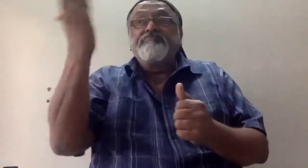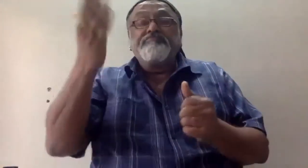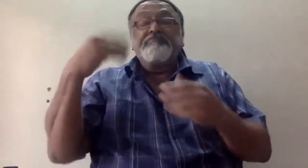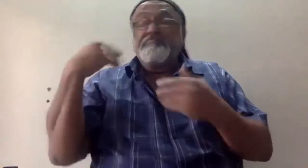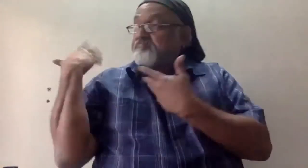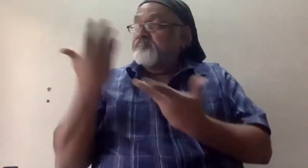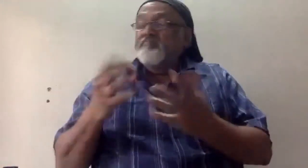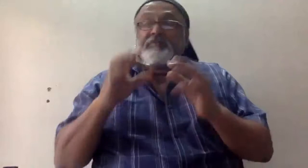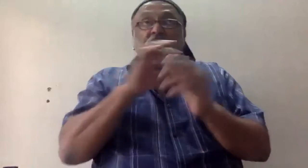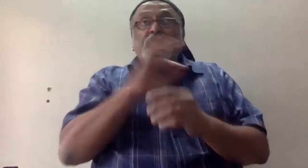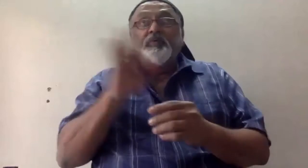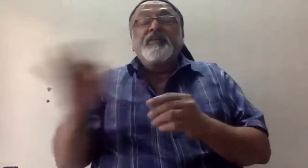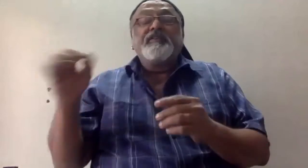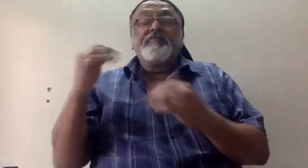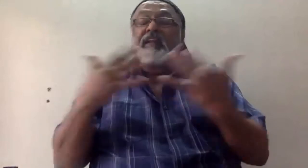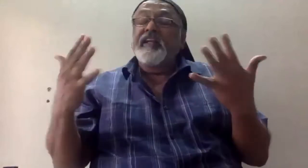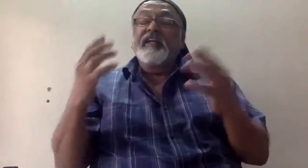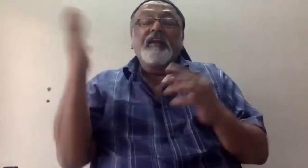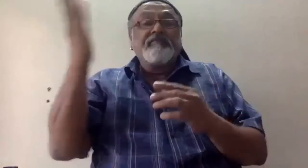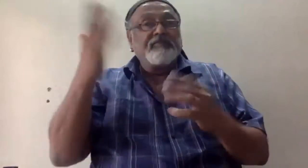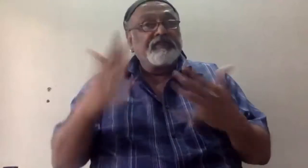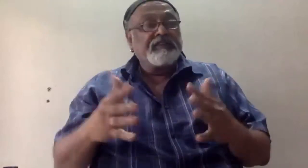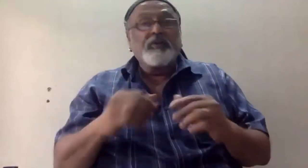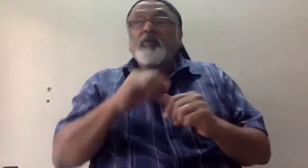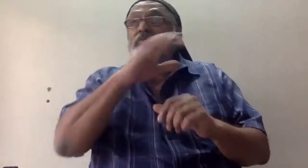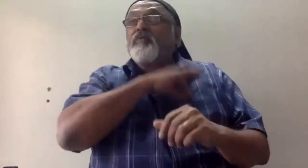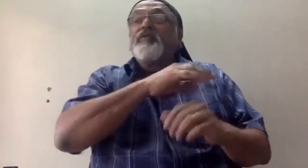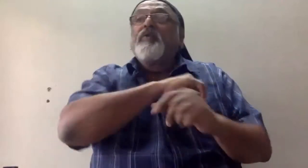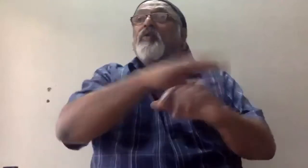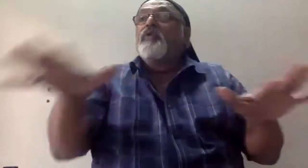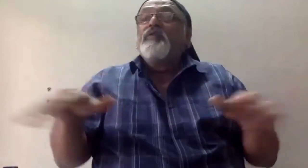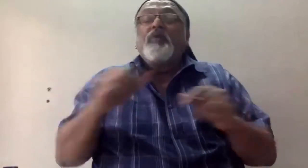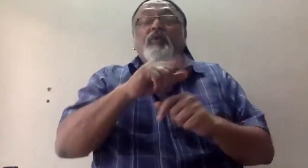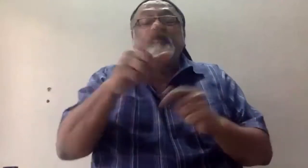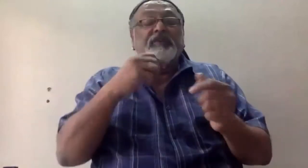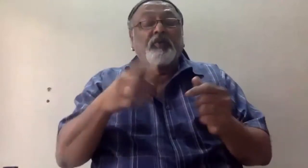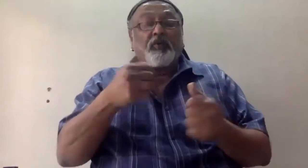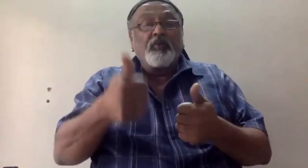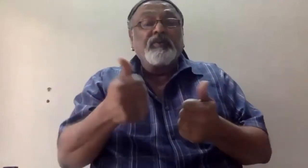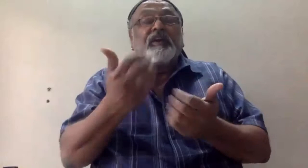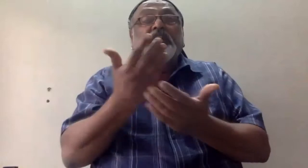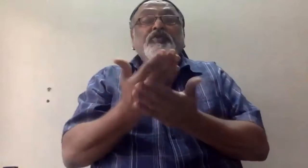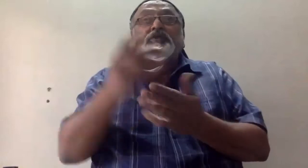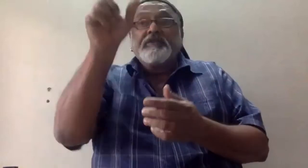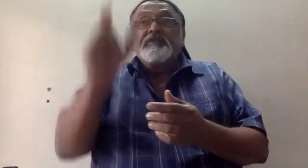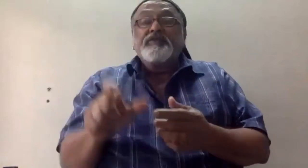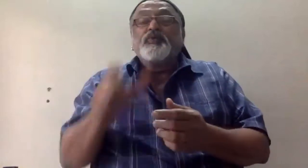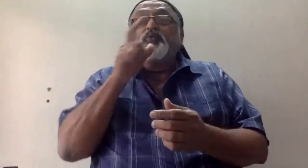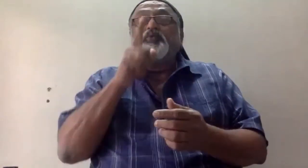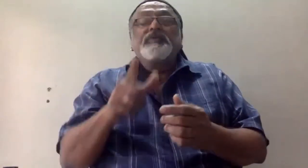of the course. For the benefit of the participants, I would like to introduce our esteemed resource person. Mr. Vashishtha is an advocate and